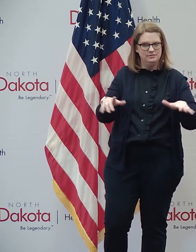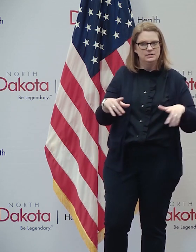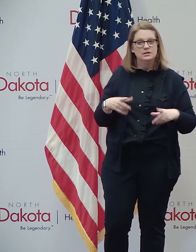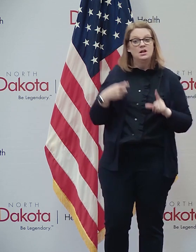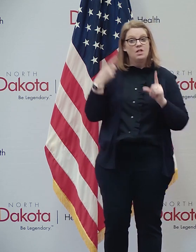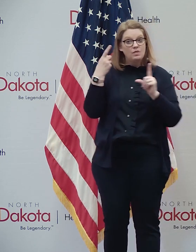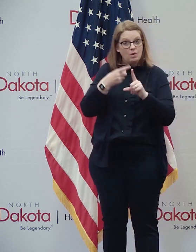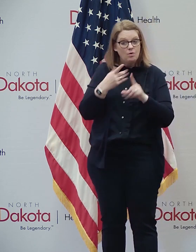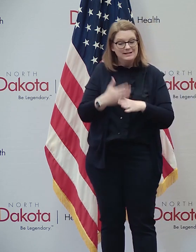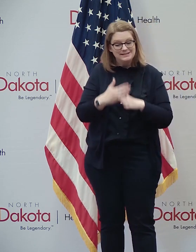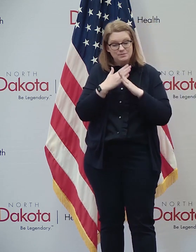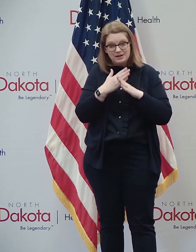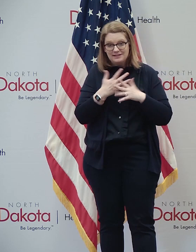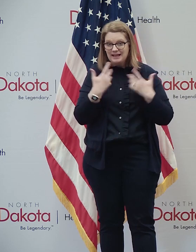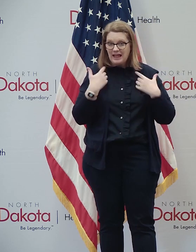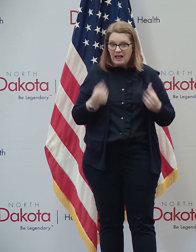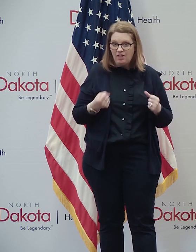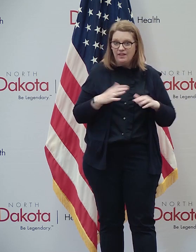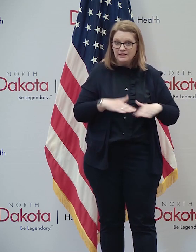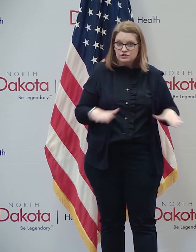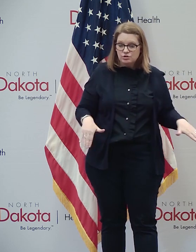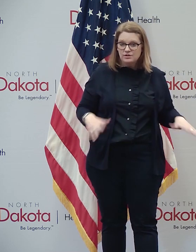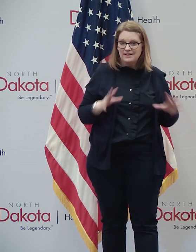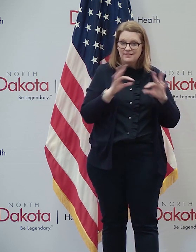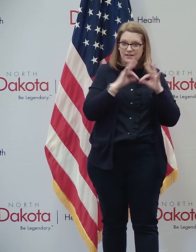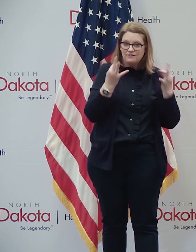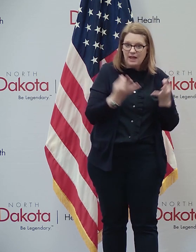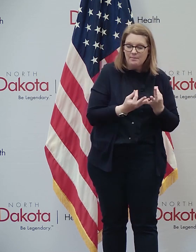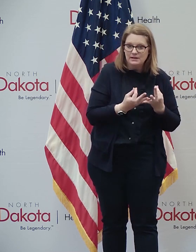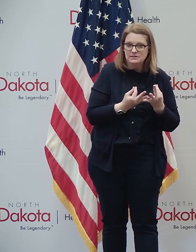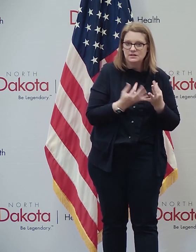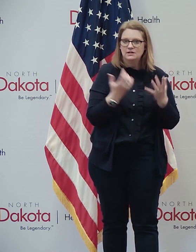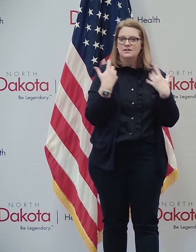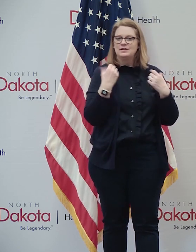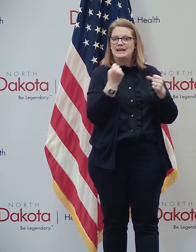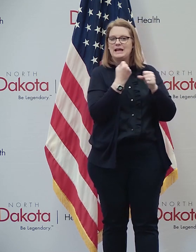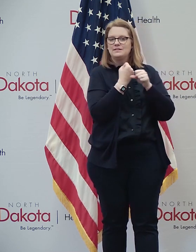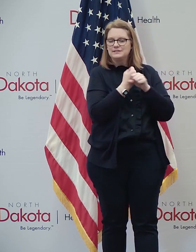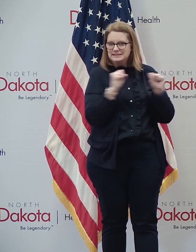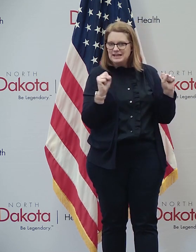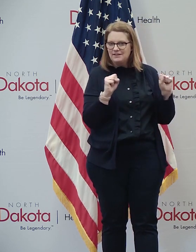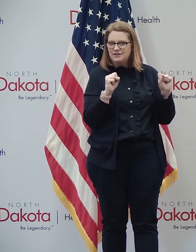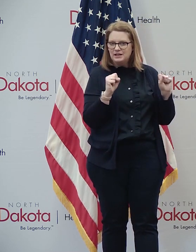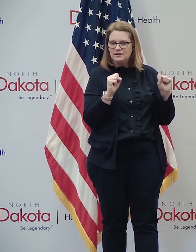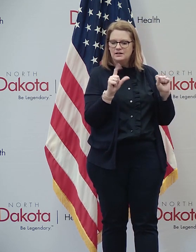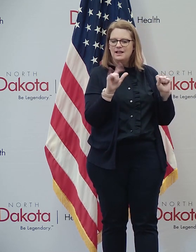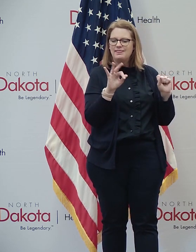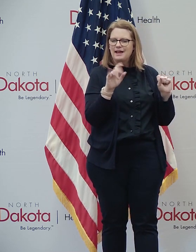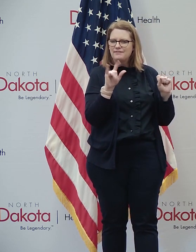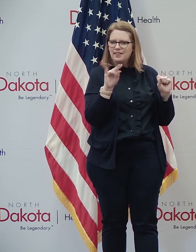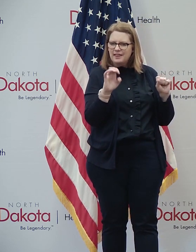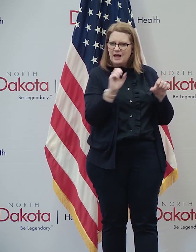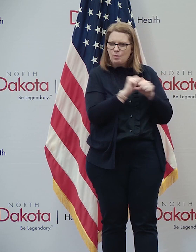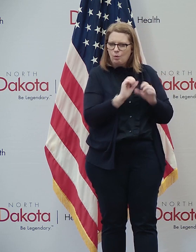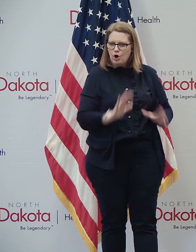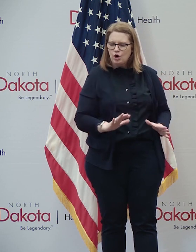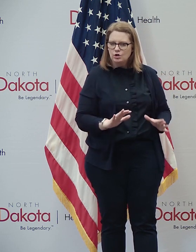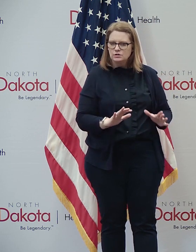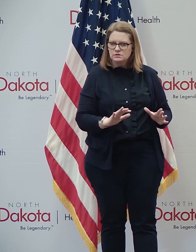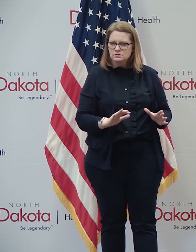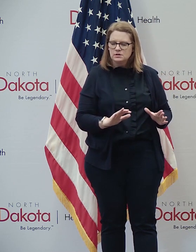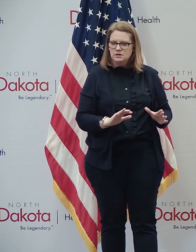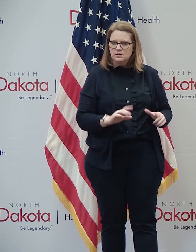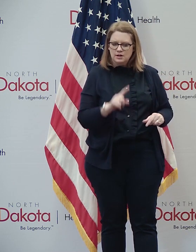of the children and families and child care workers, provide for the health, safety, and lifeline, as we call them, lifeline worker households, and